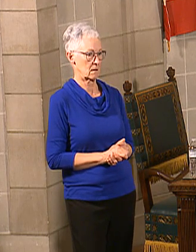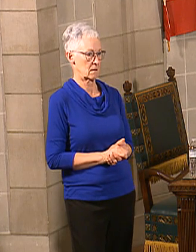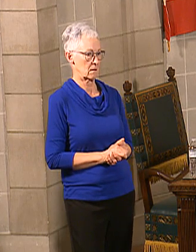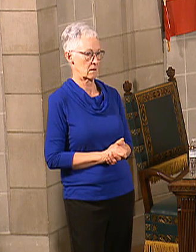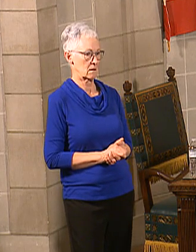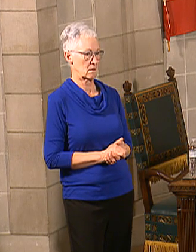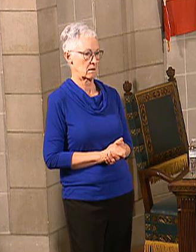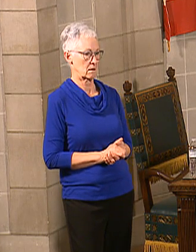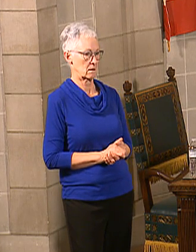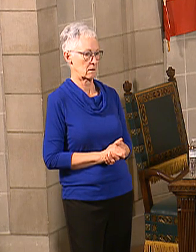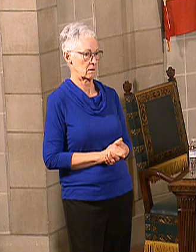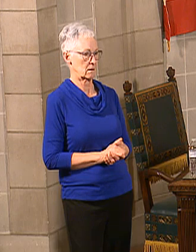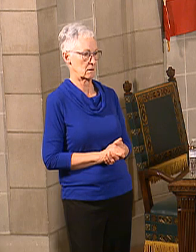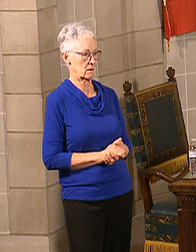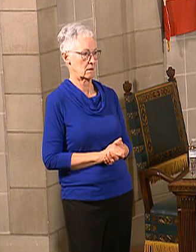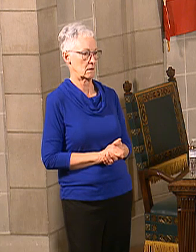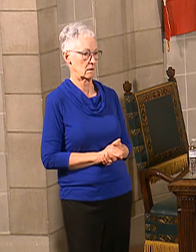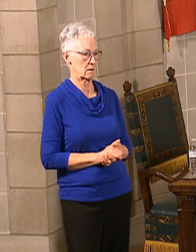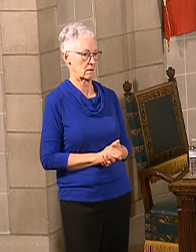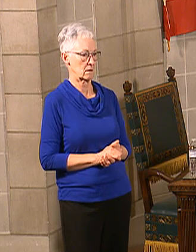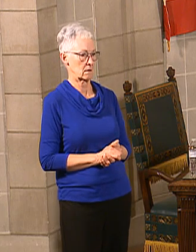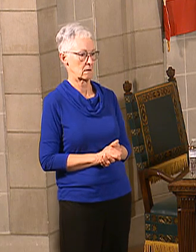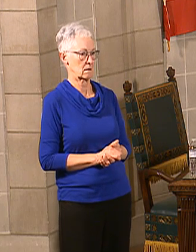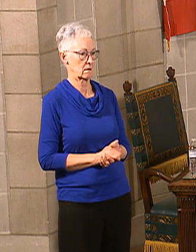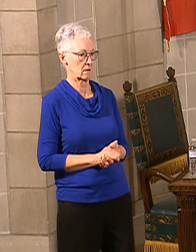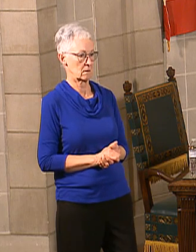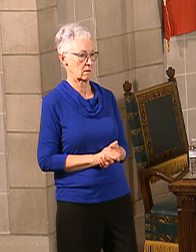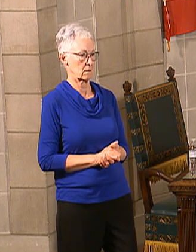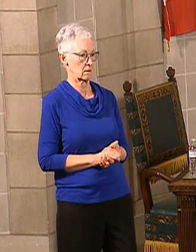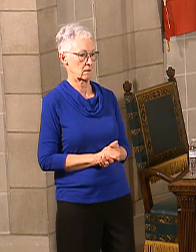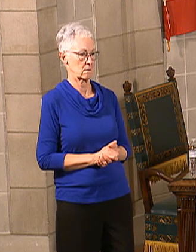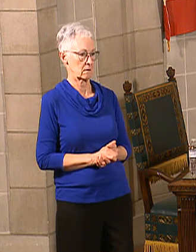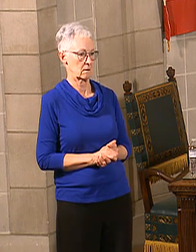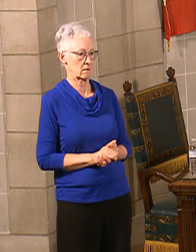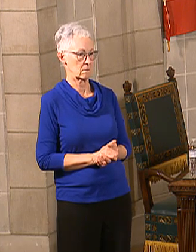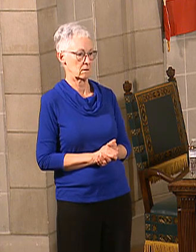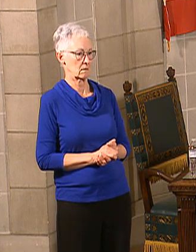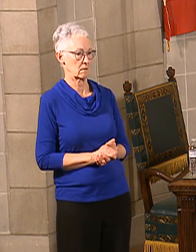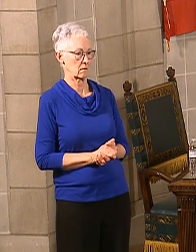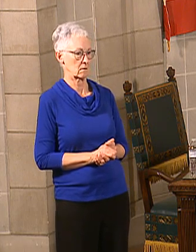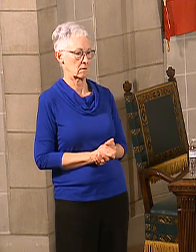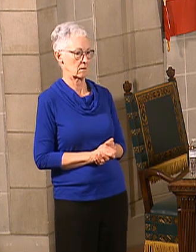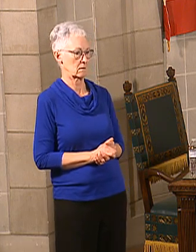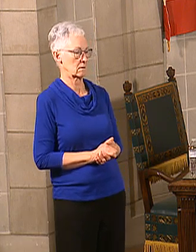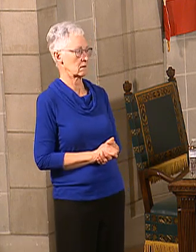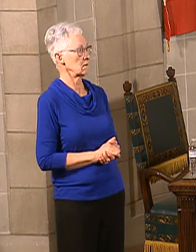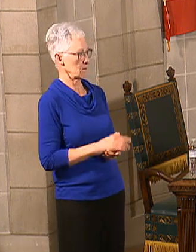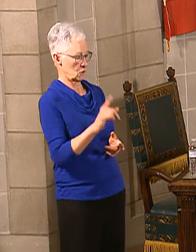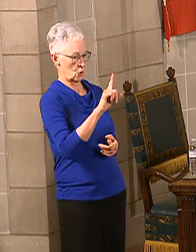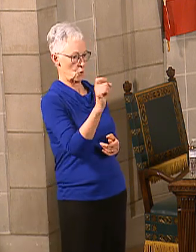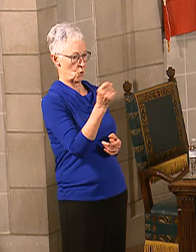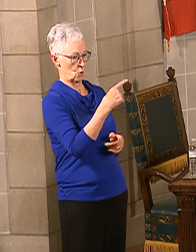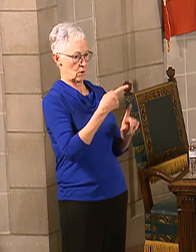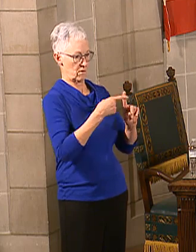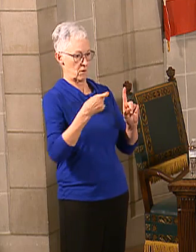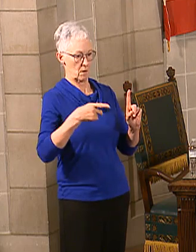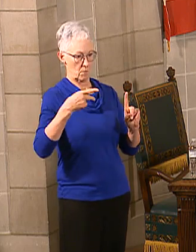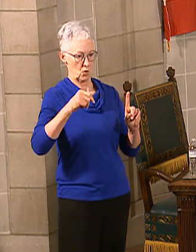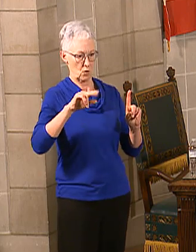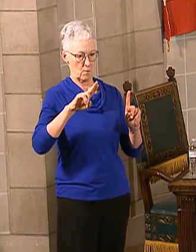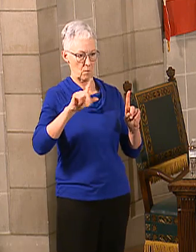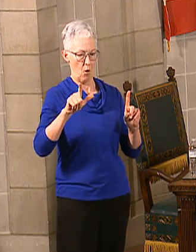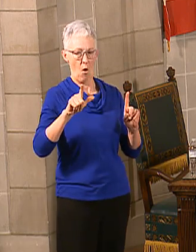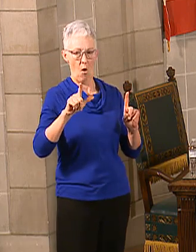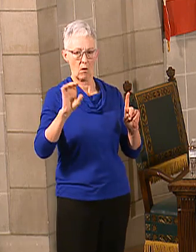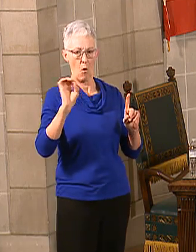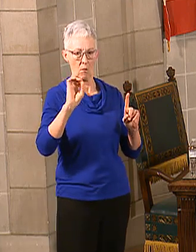to give you guys comfort that you're doing enough testing to tell how many? So the question from Paul at Paul Hamilton, Omaha